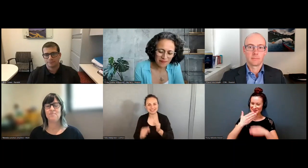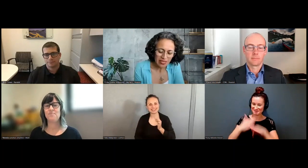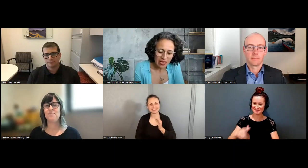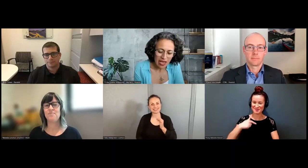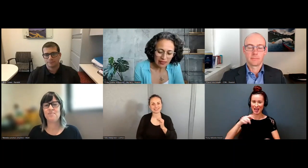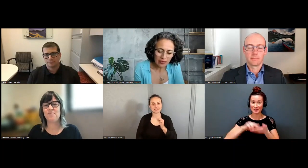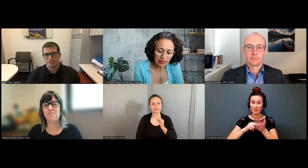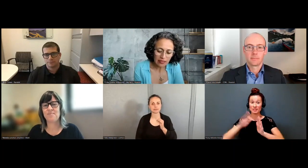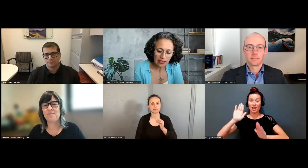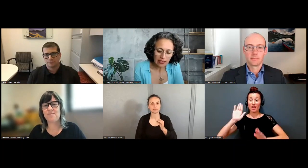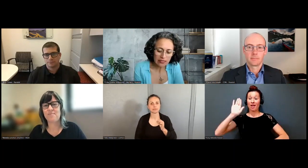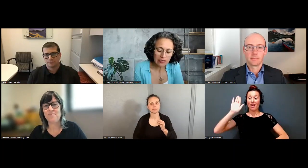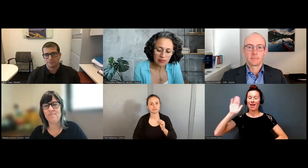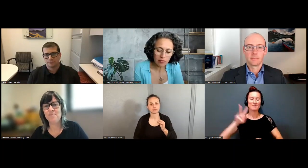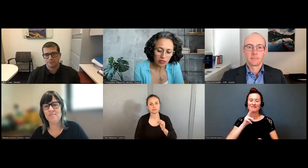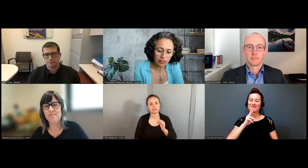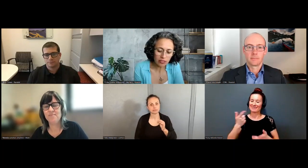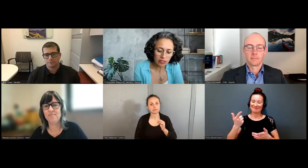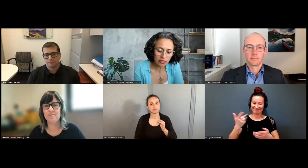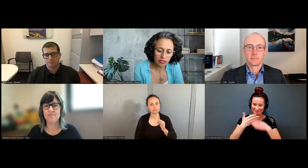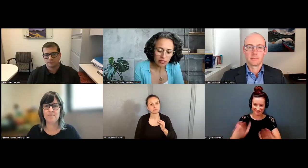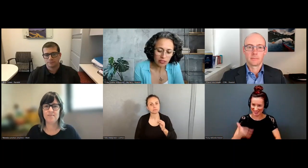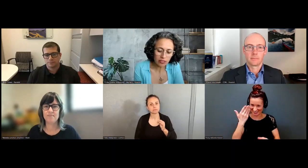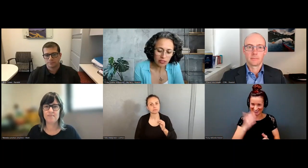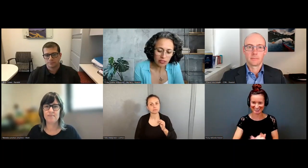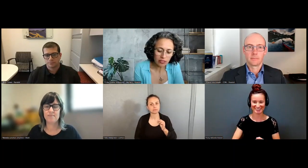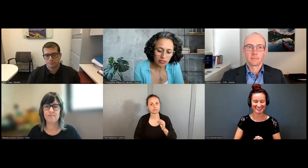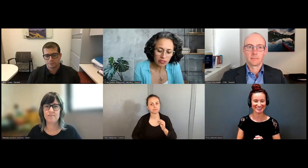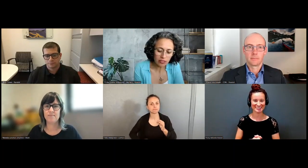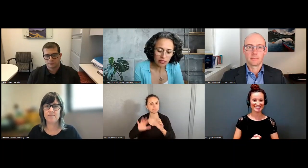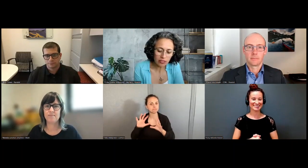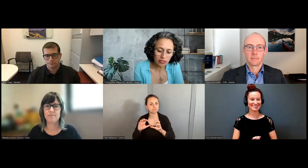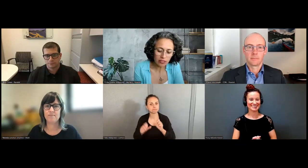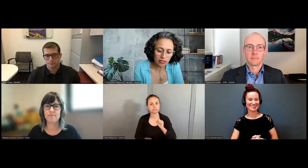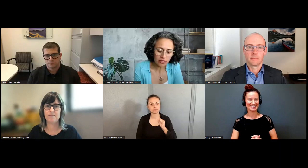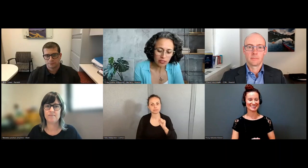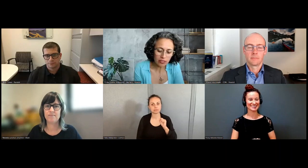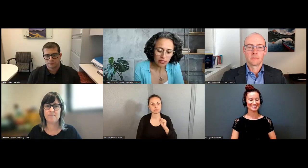Added. I think it's a